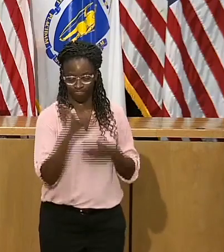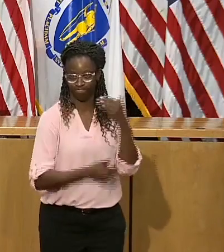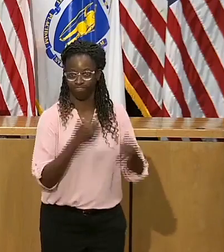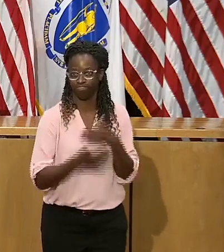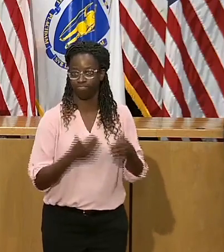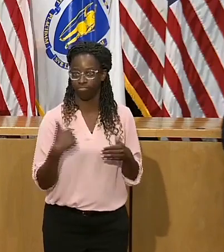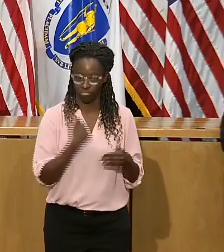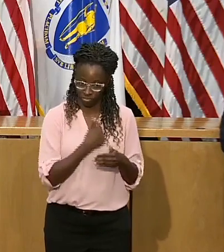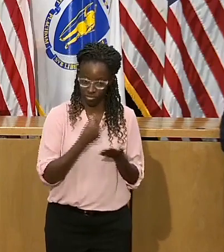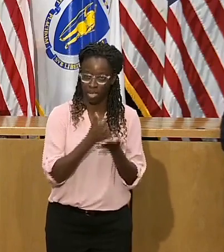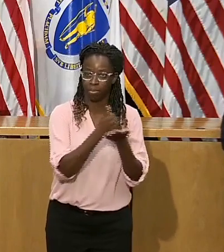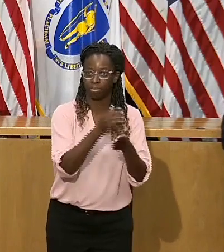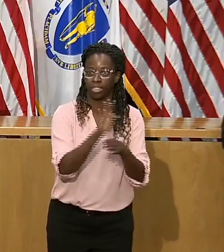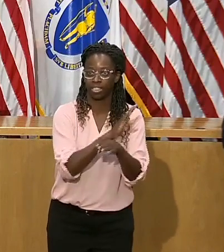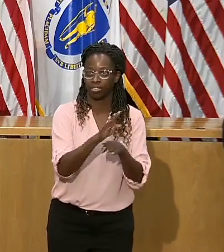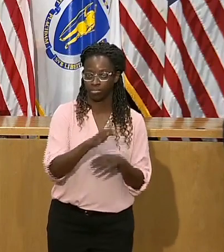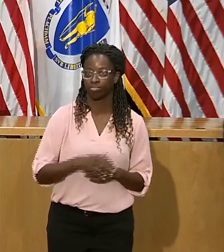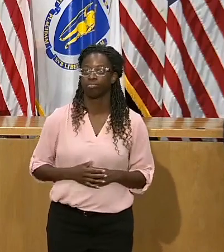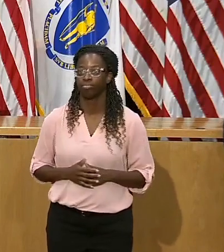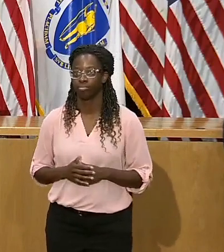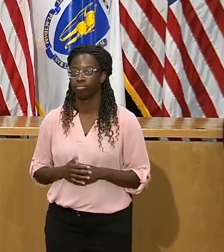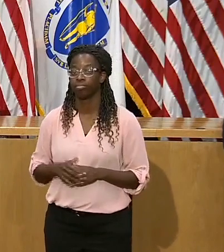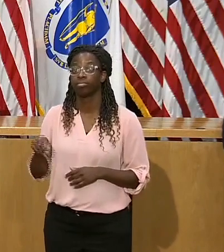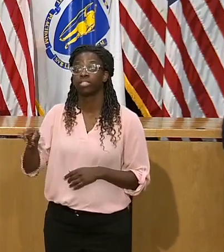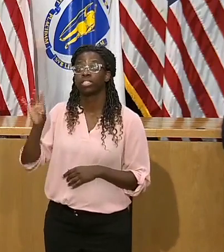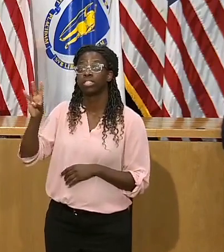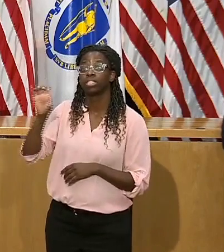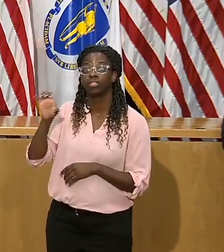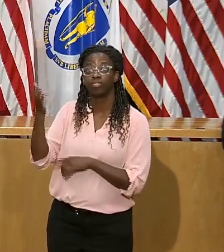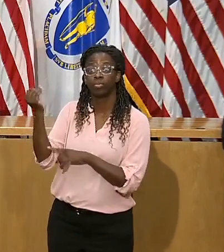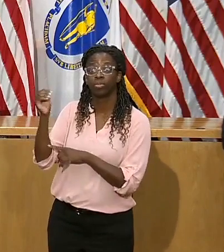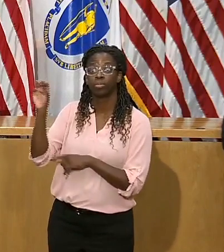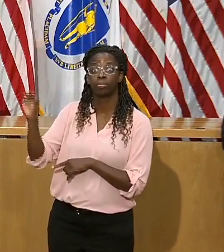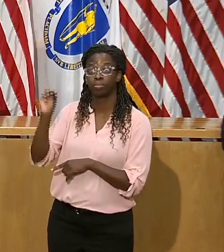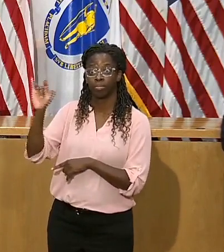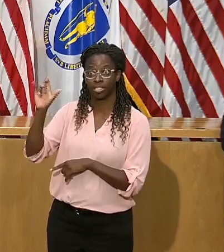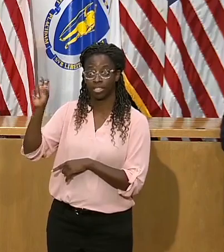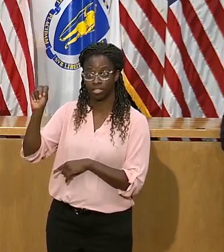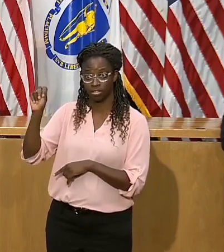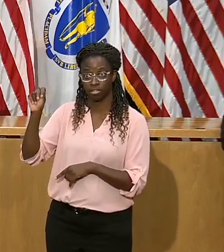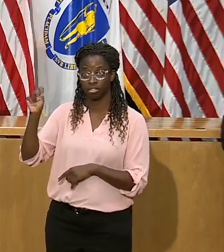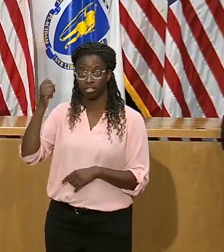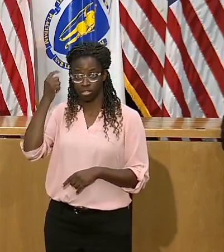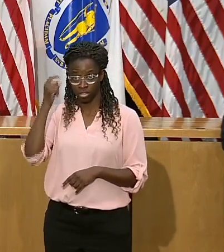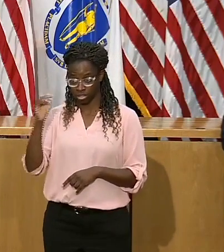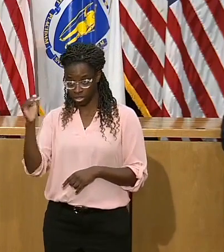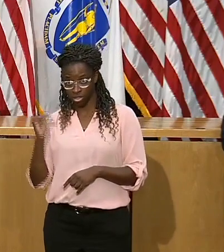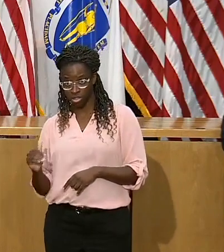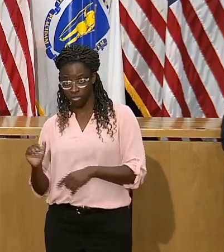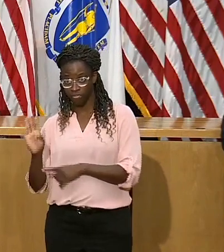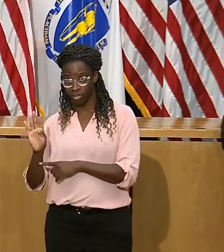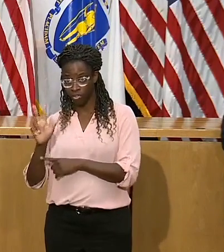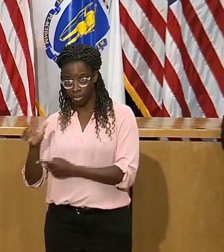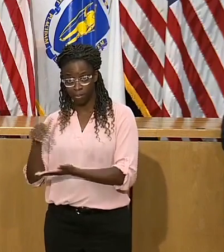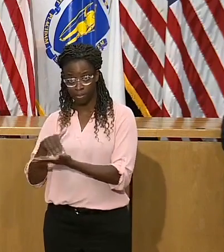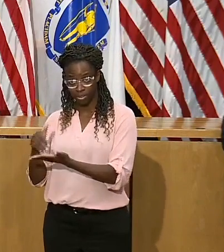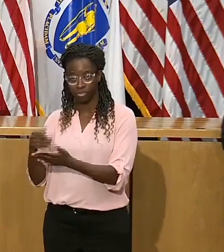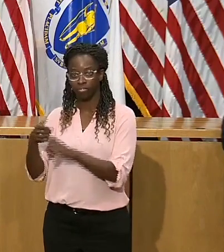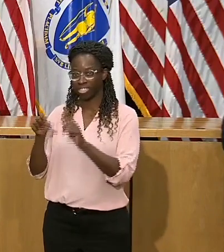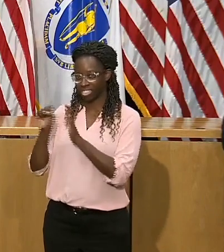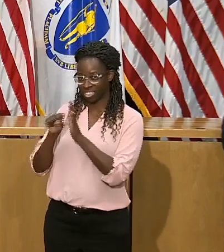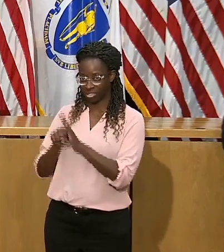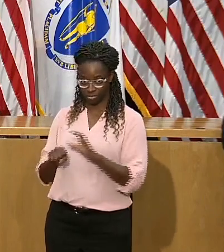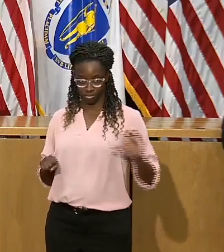includes almost $43 million in federal, trust, and other state funding. It also includes about $120 million